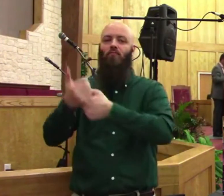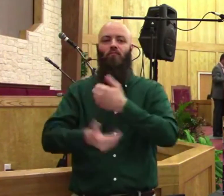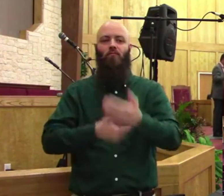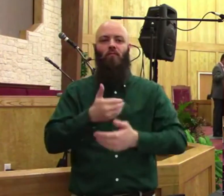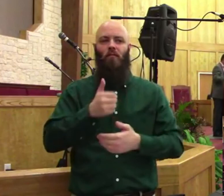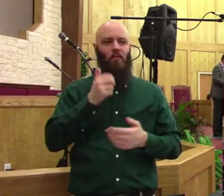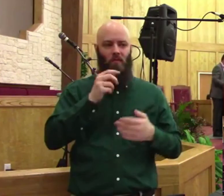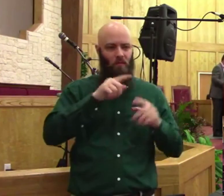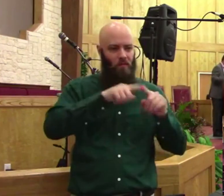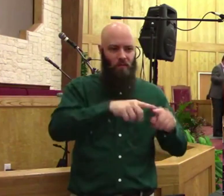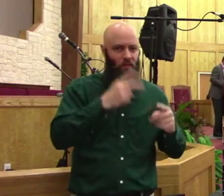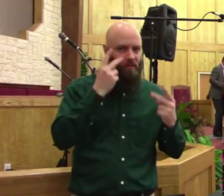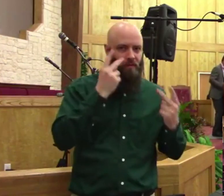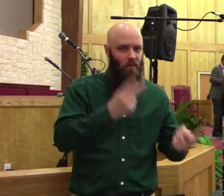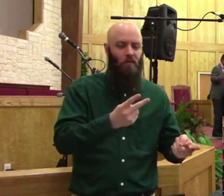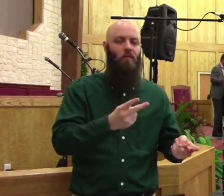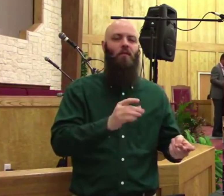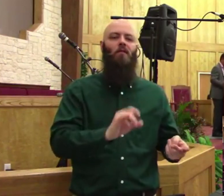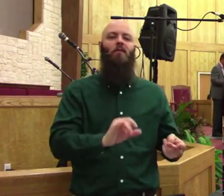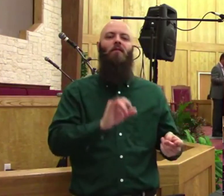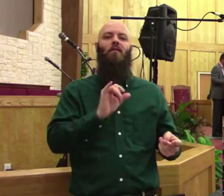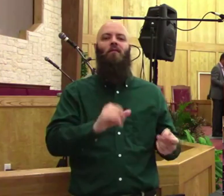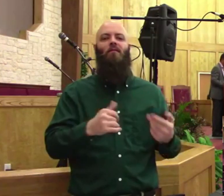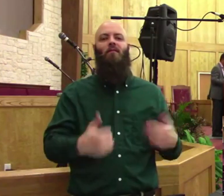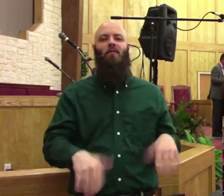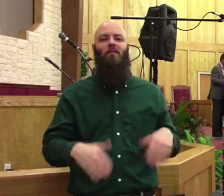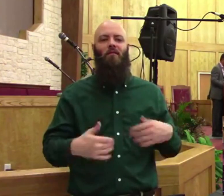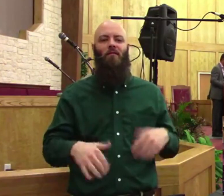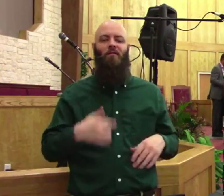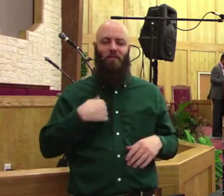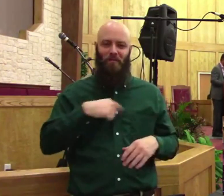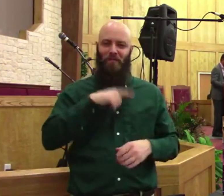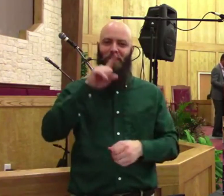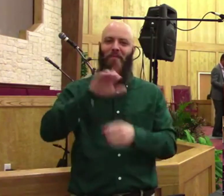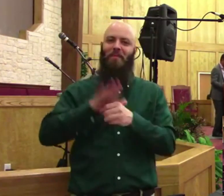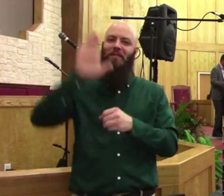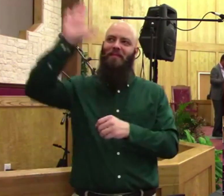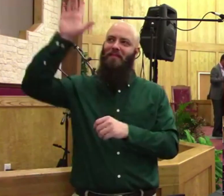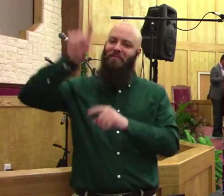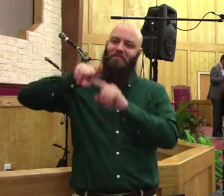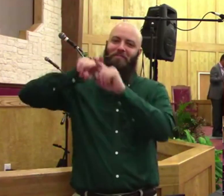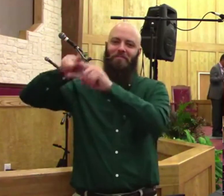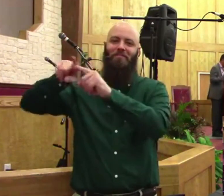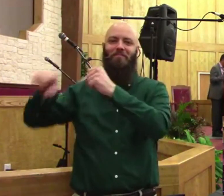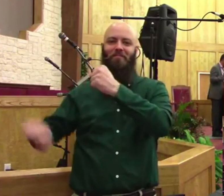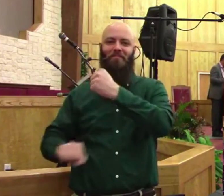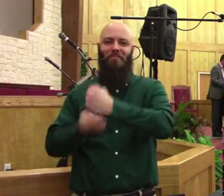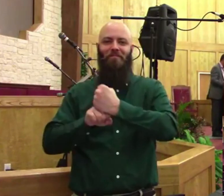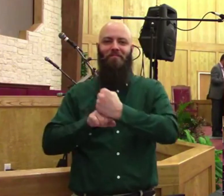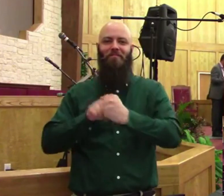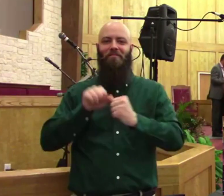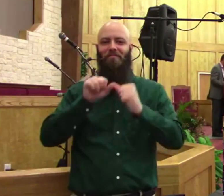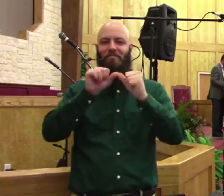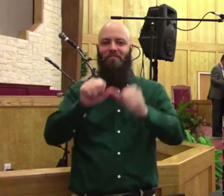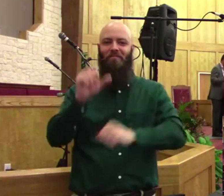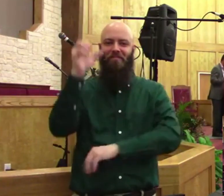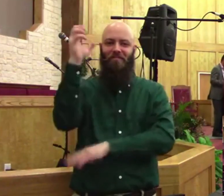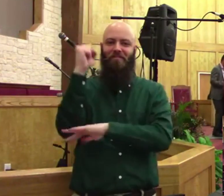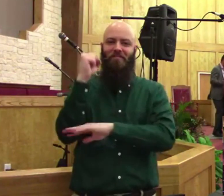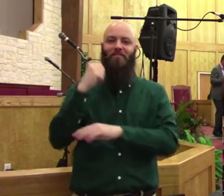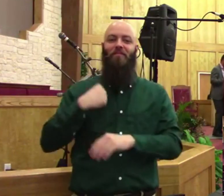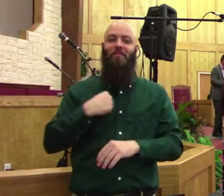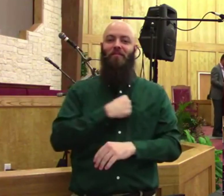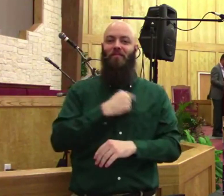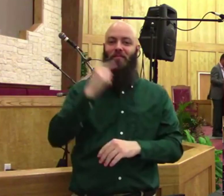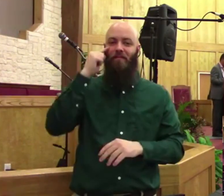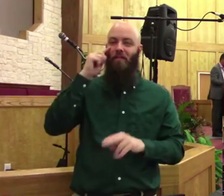sight. We will stand as children of the promise. We will fix our eyes